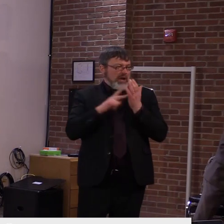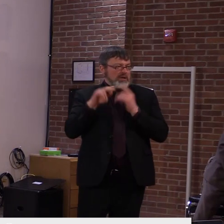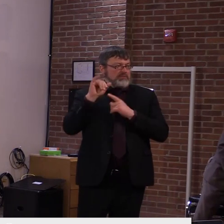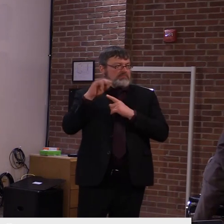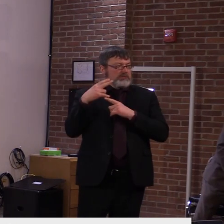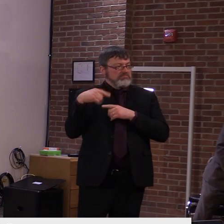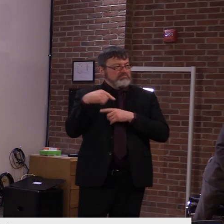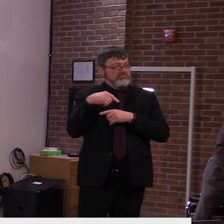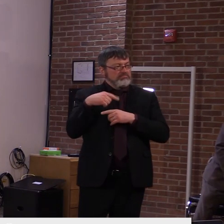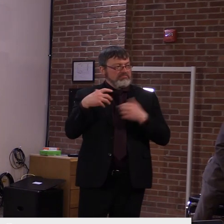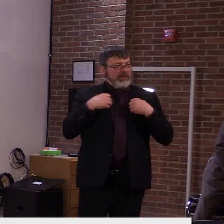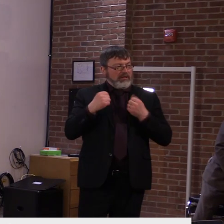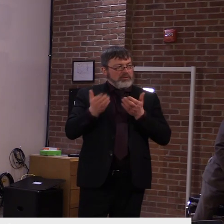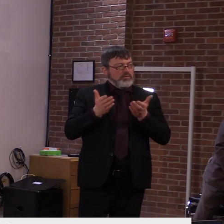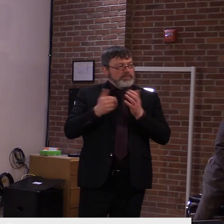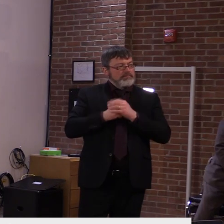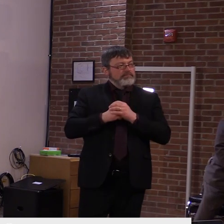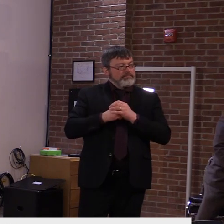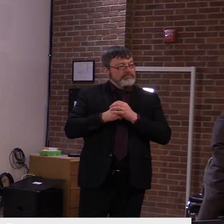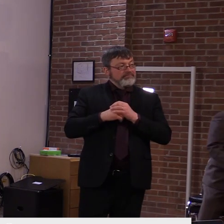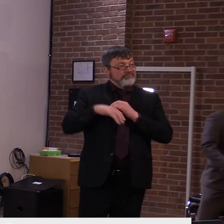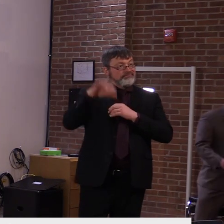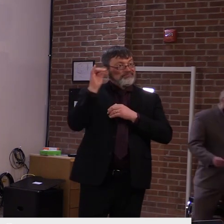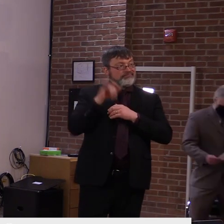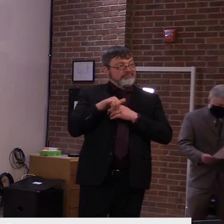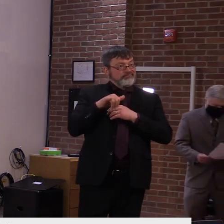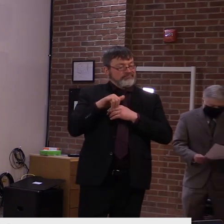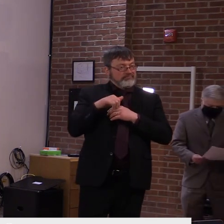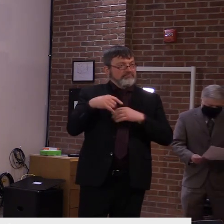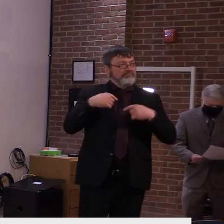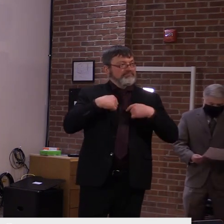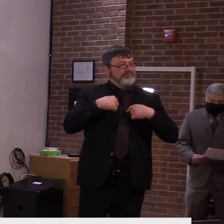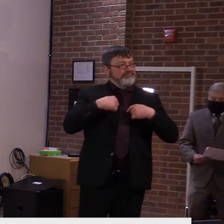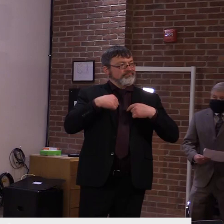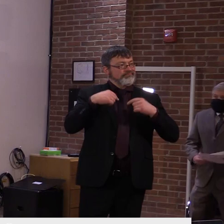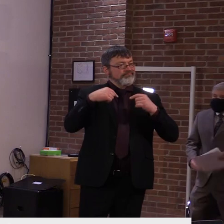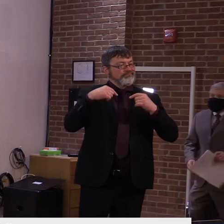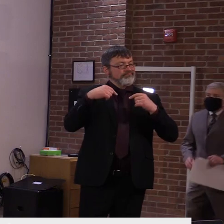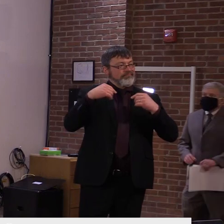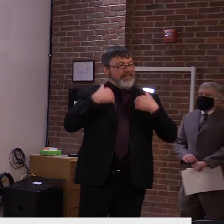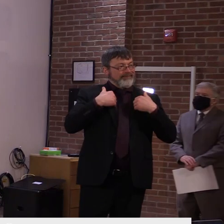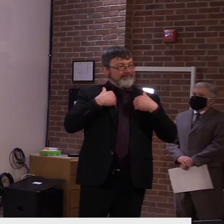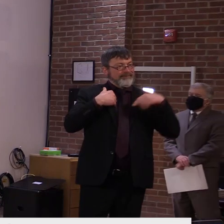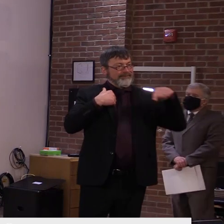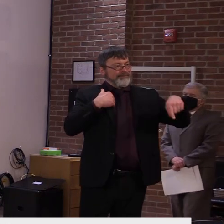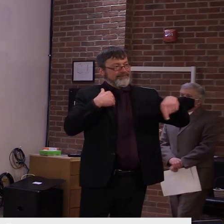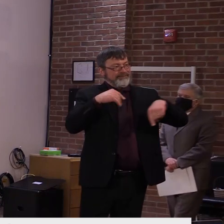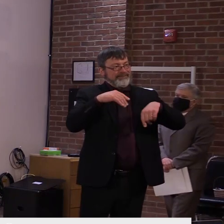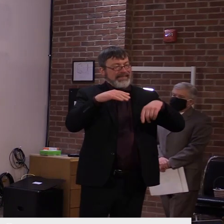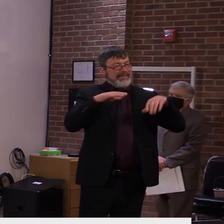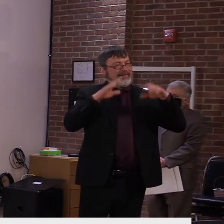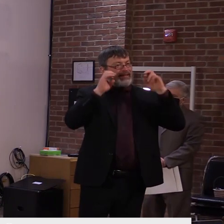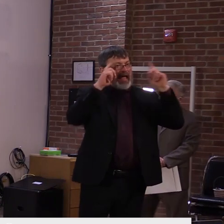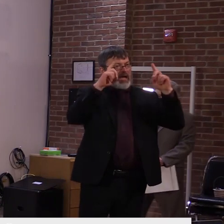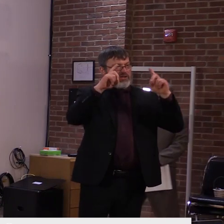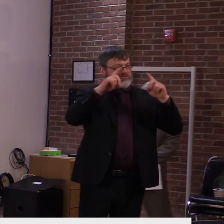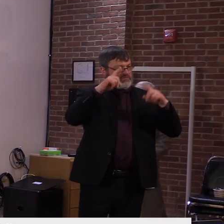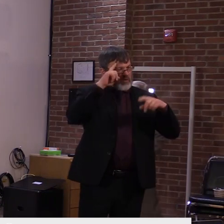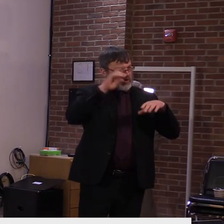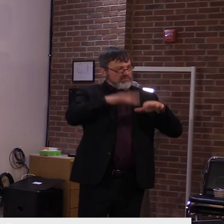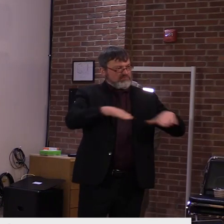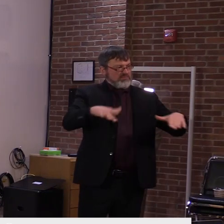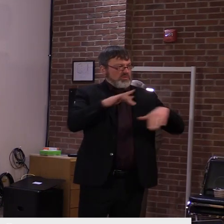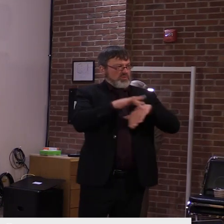an early childhood educator who has interest in the home child care rules that are going to be following for